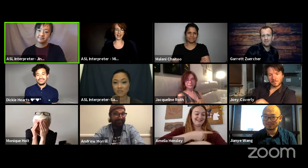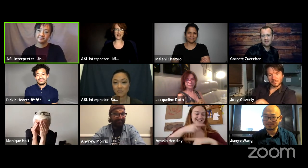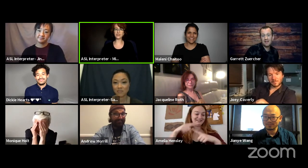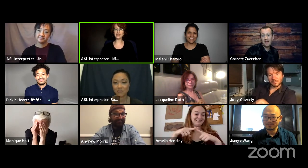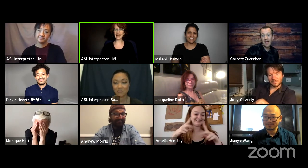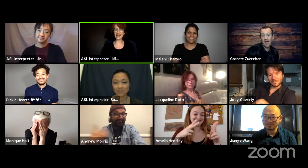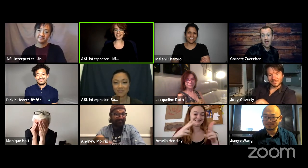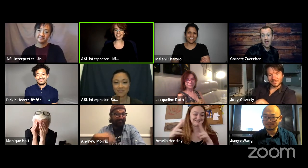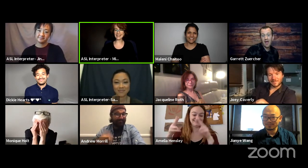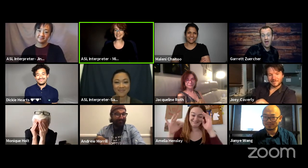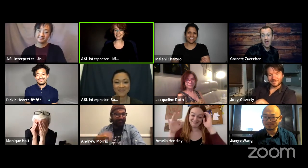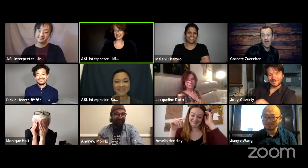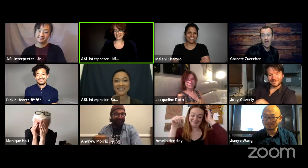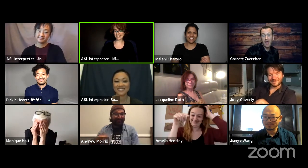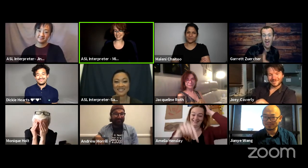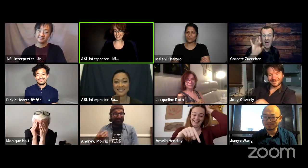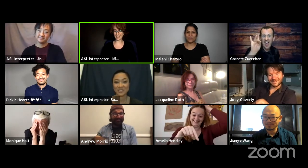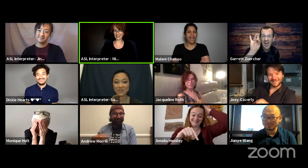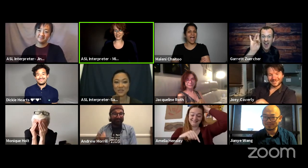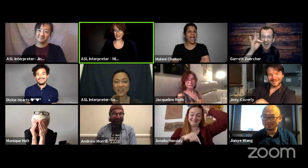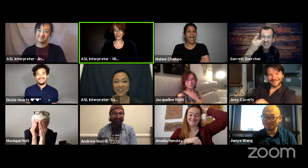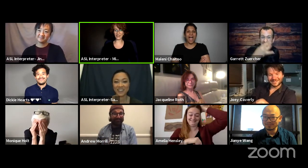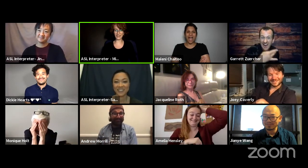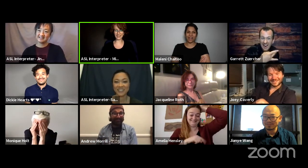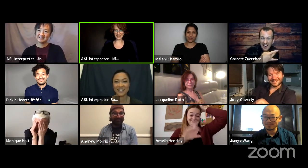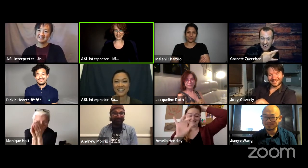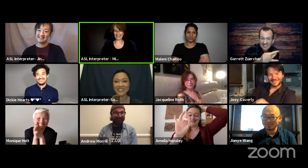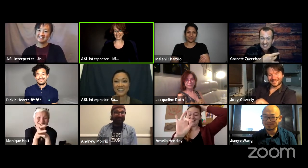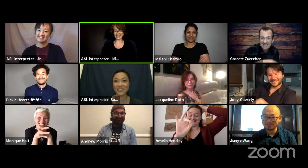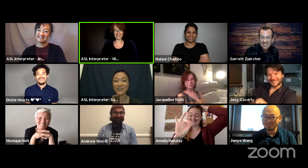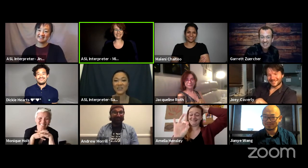I only had 8 days to edit the whole thing.